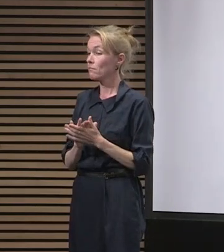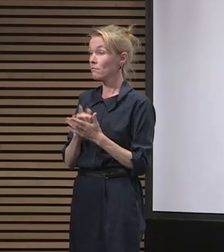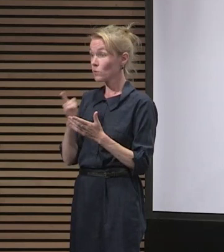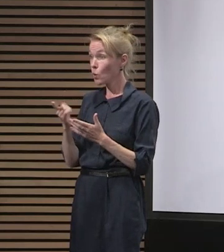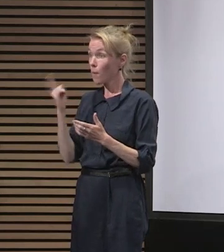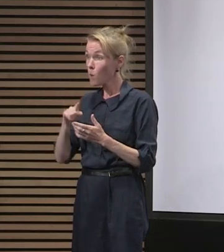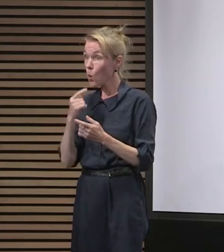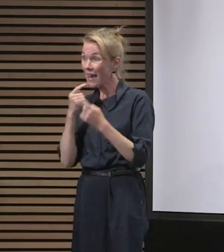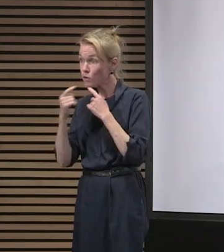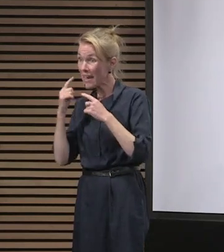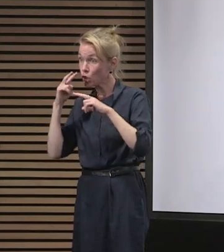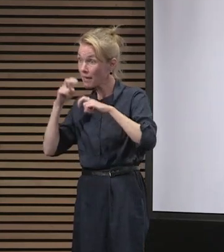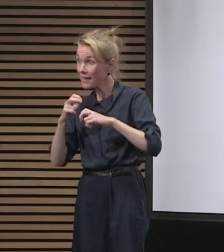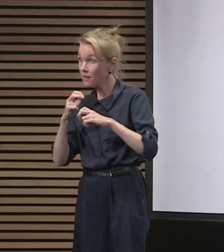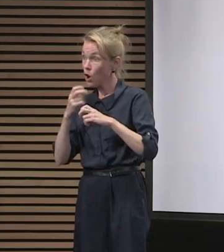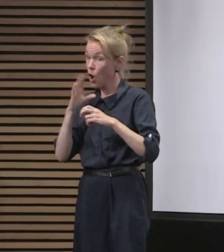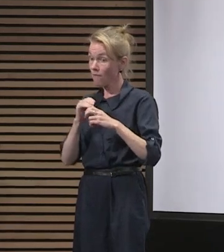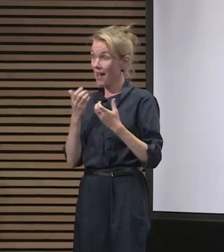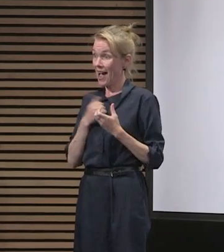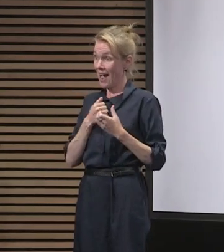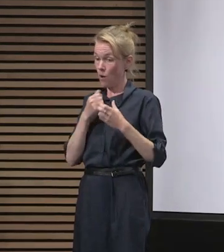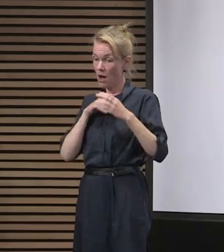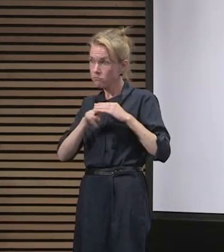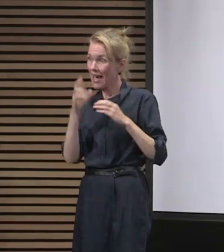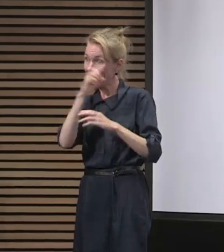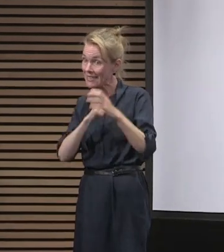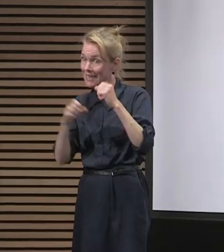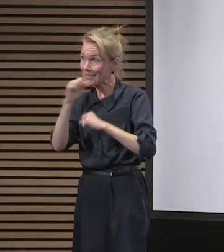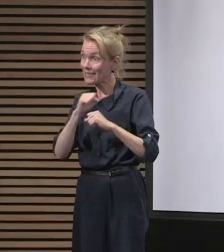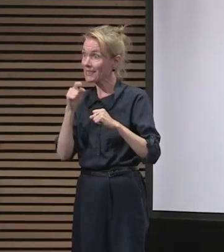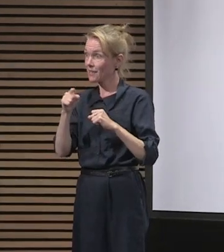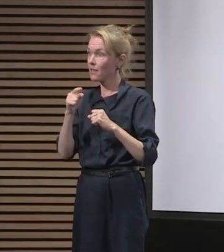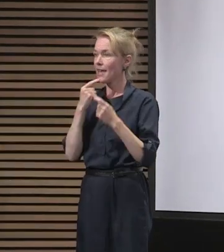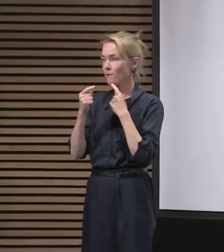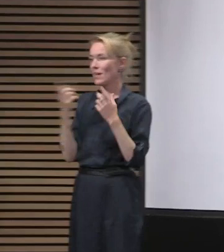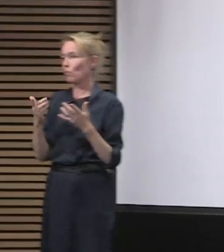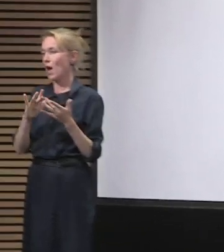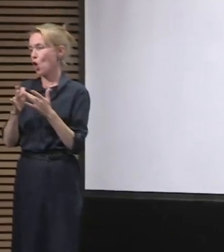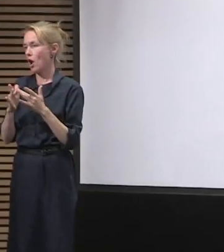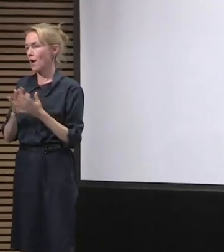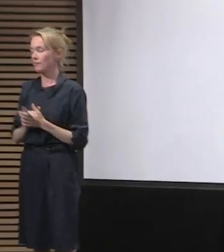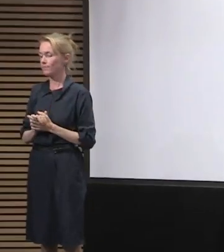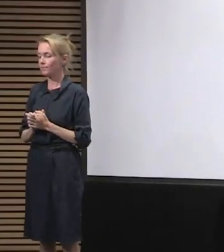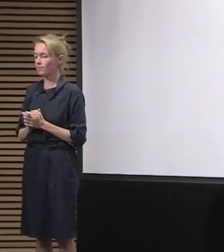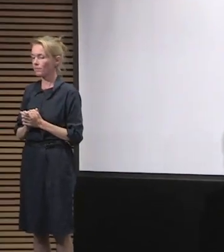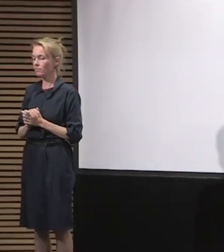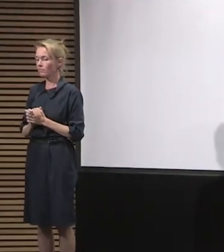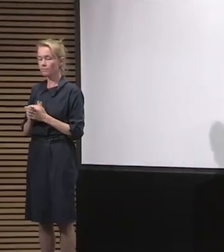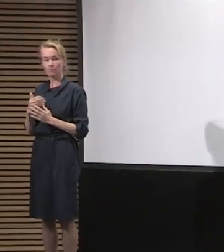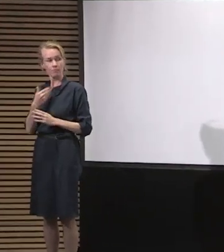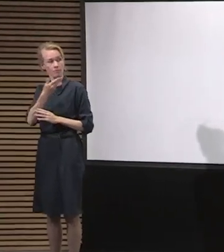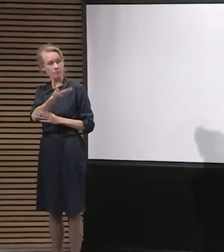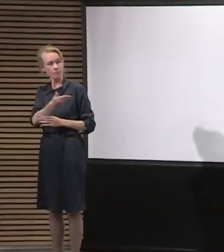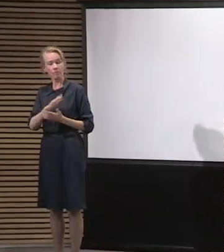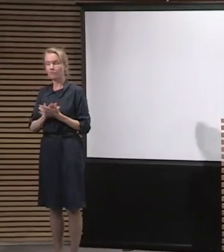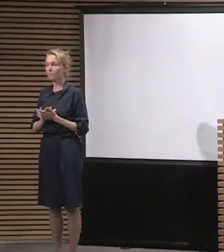website. Sarah, I'll hand over to you. Thank you. Firstly, I'd like to thank everyone for all you're doing to help stop the spread of COVID-19.